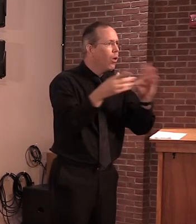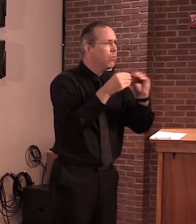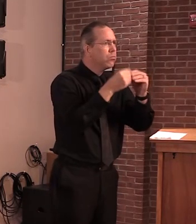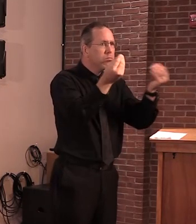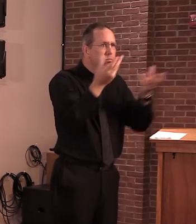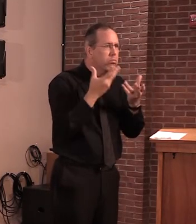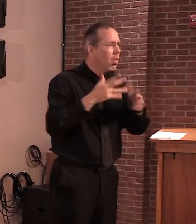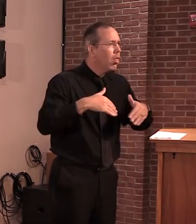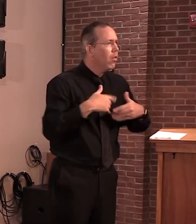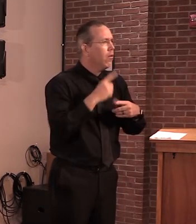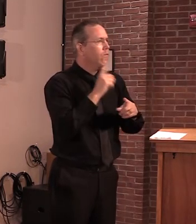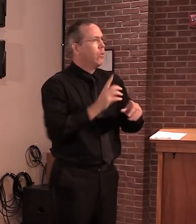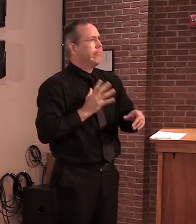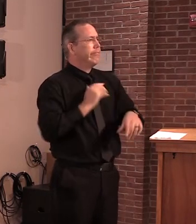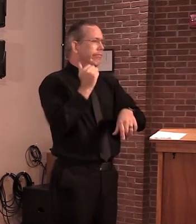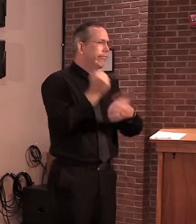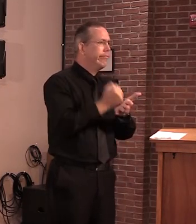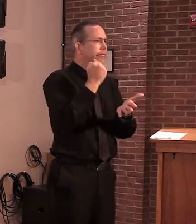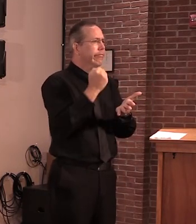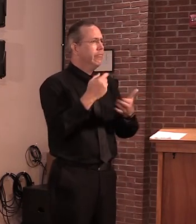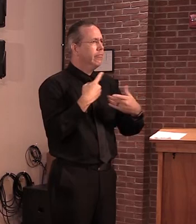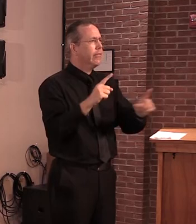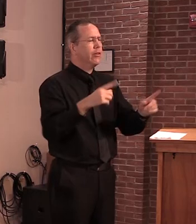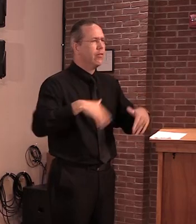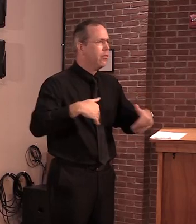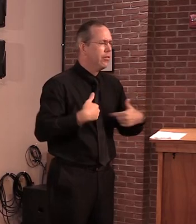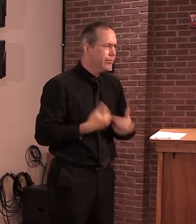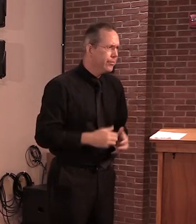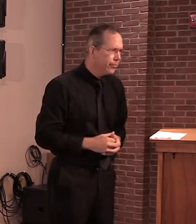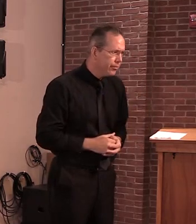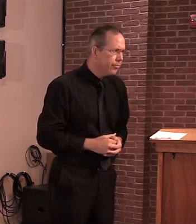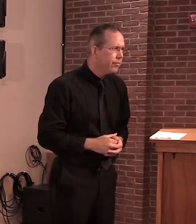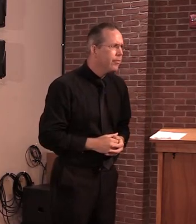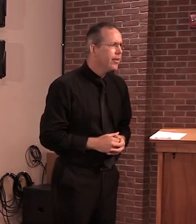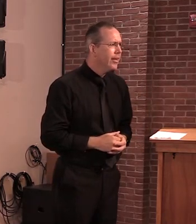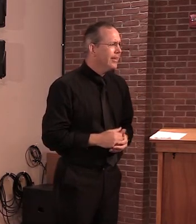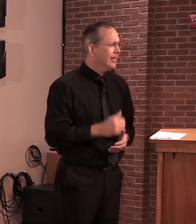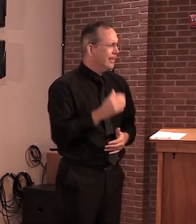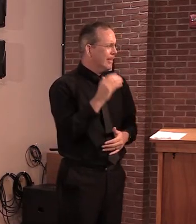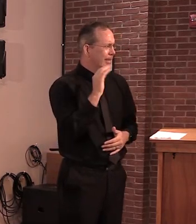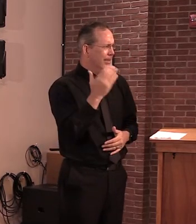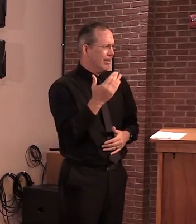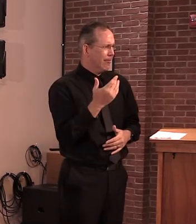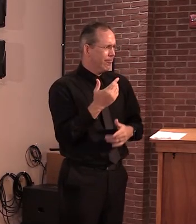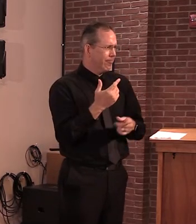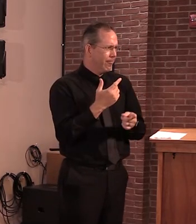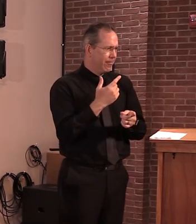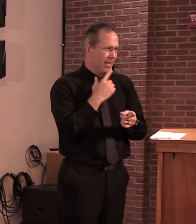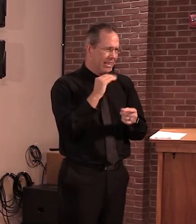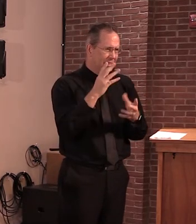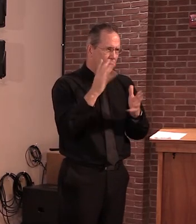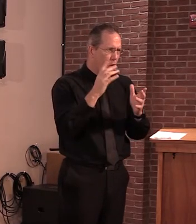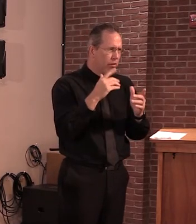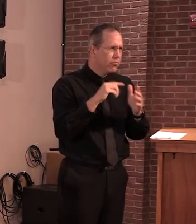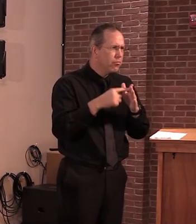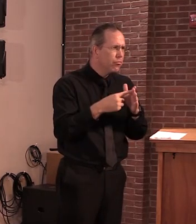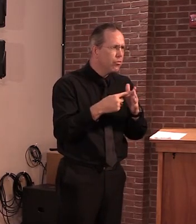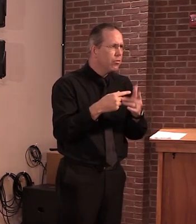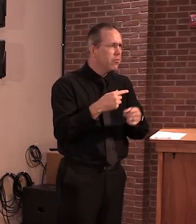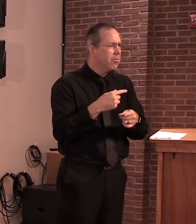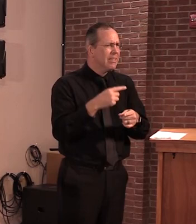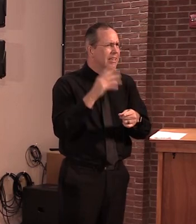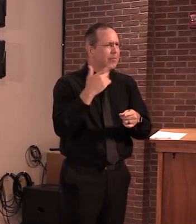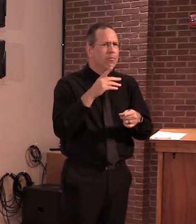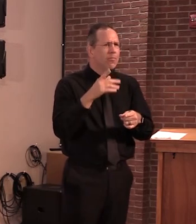Well, it's pretty straightforward. I mean, is the order going to be so locked in that people have to wait till September 8th?